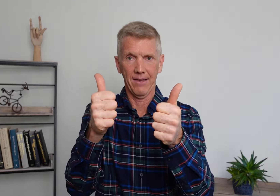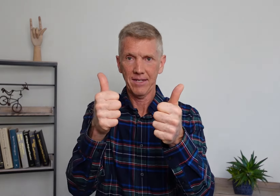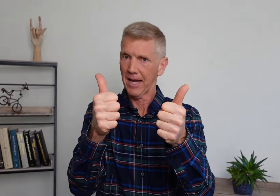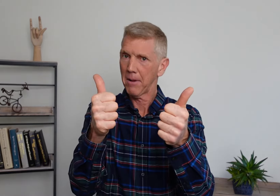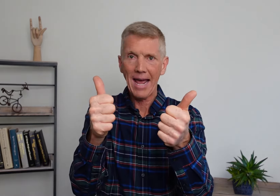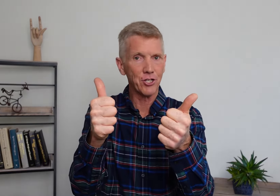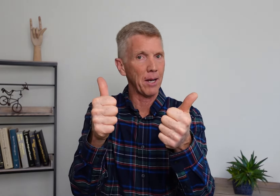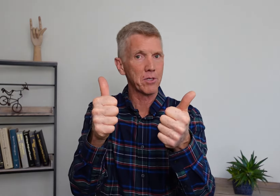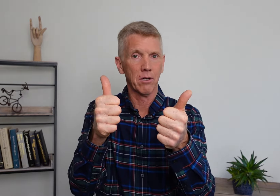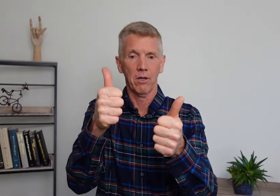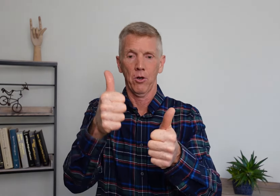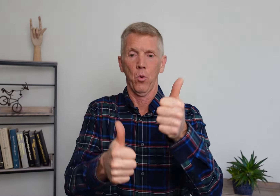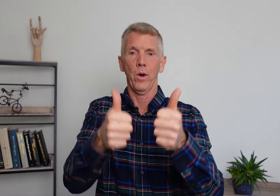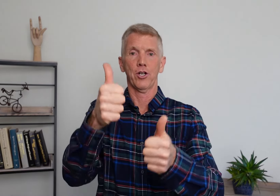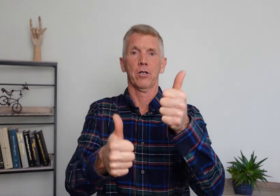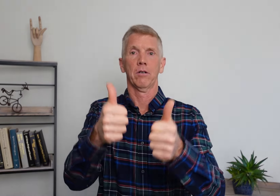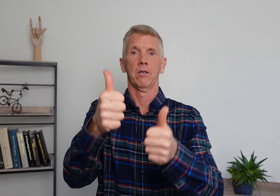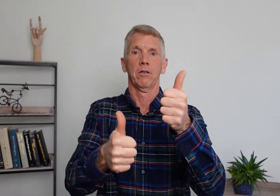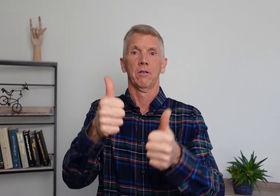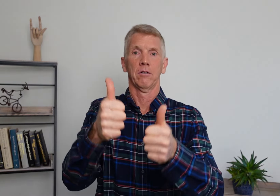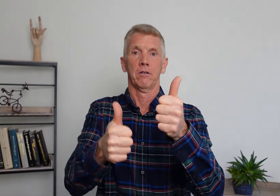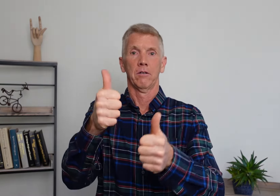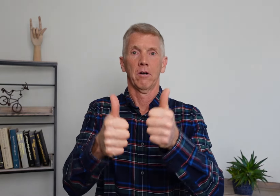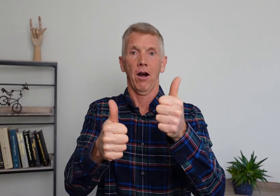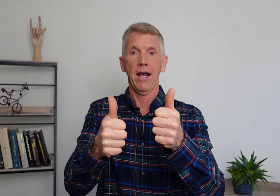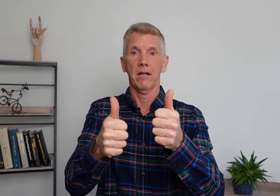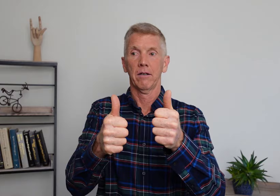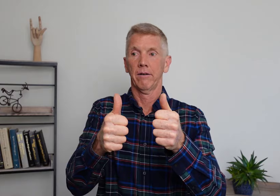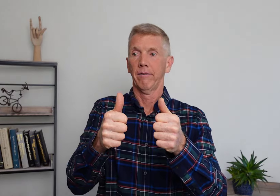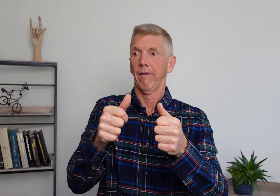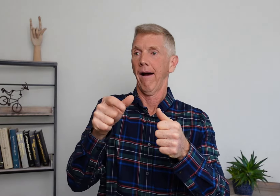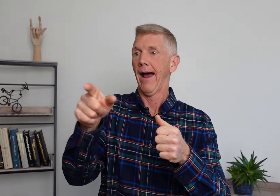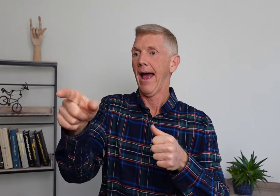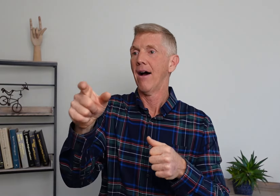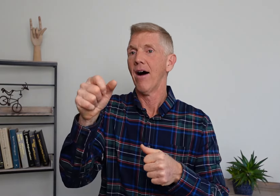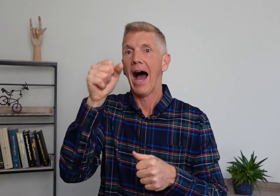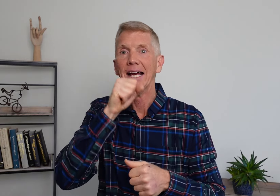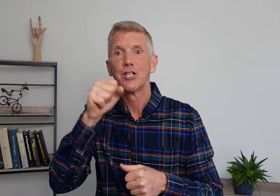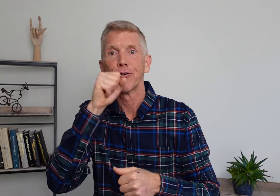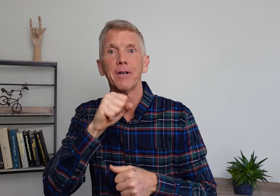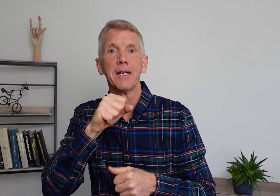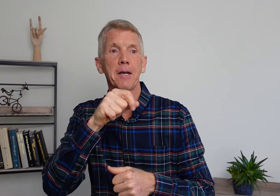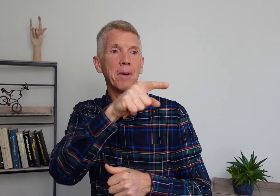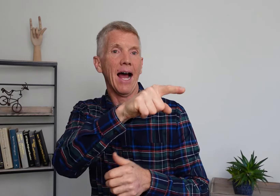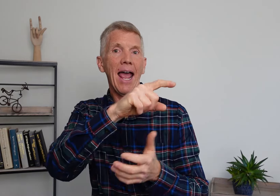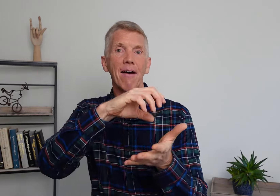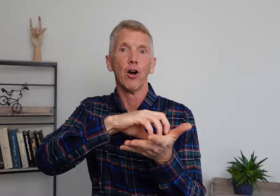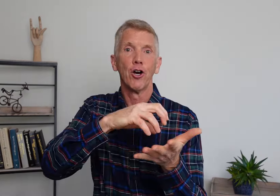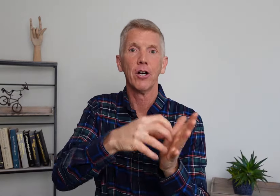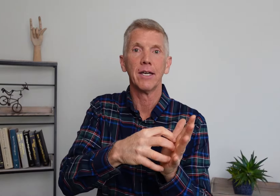these same hand shapes. Which? All right. I have ice cream and I have a cookie.